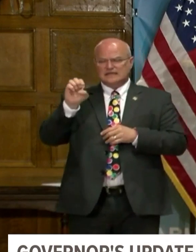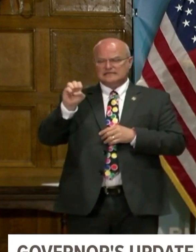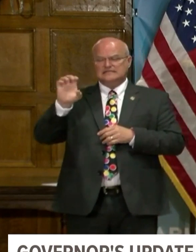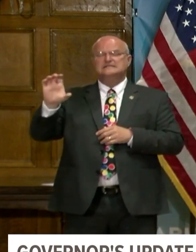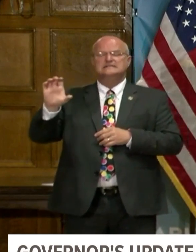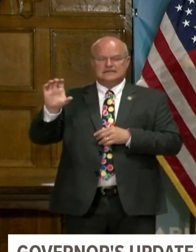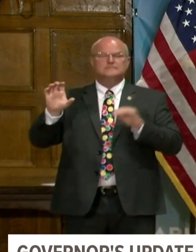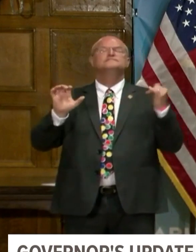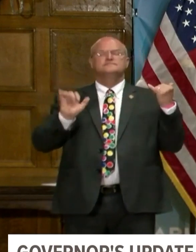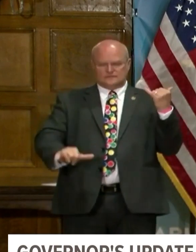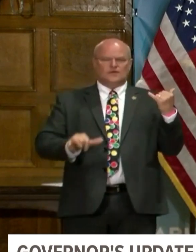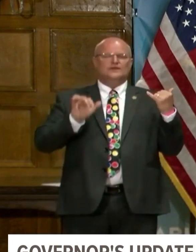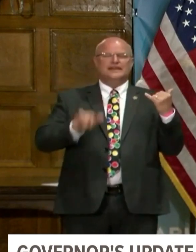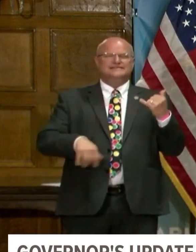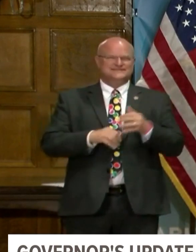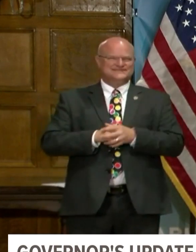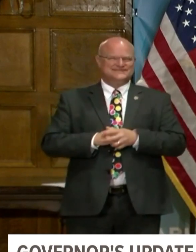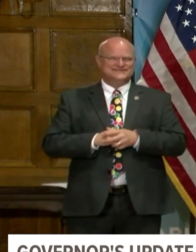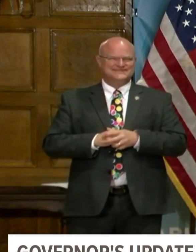The SEC, okay.